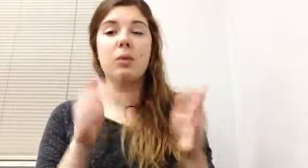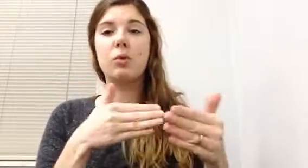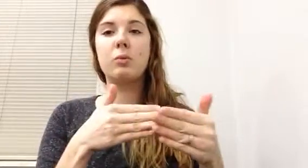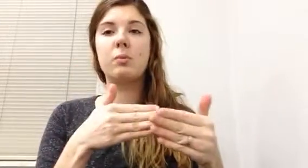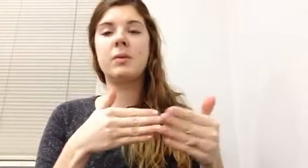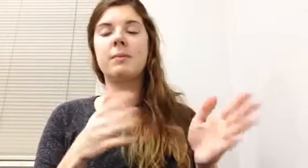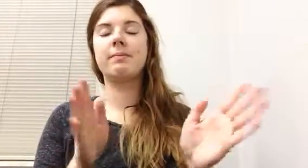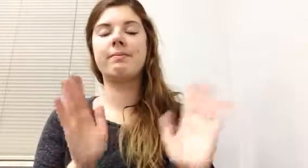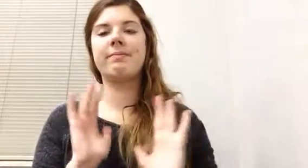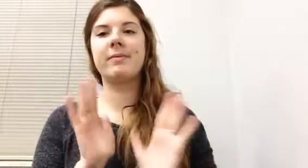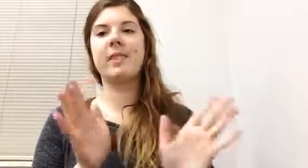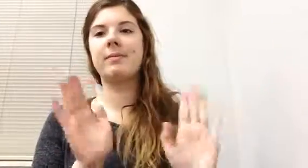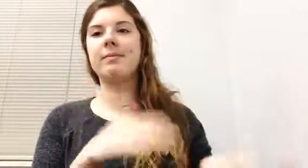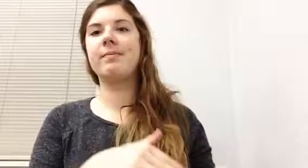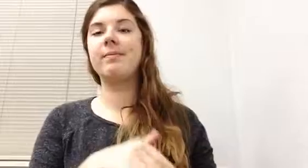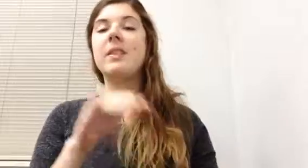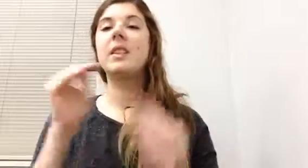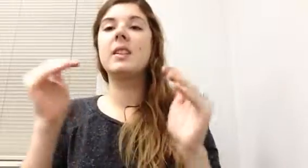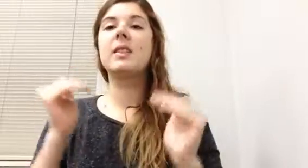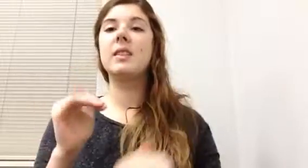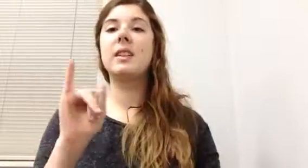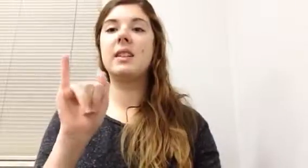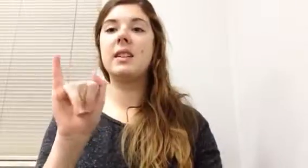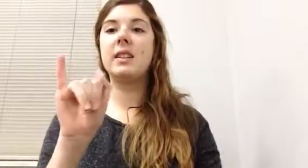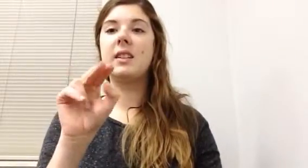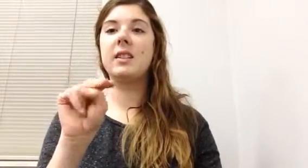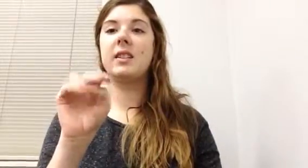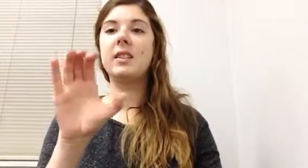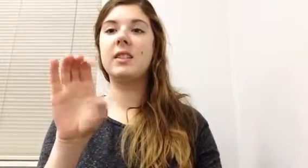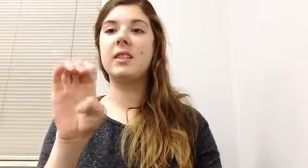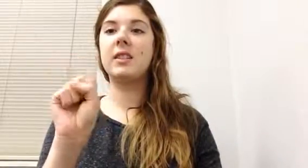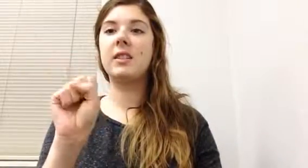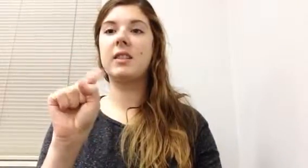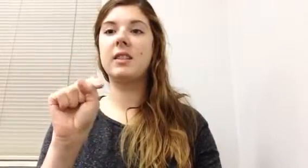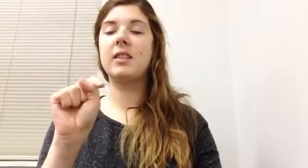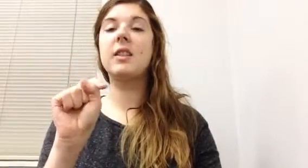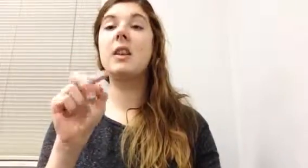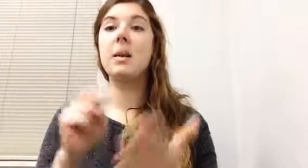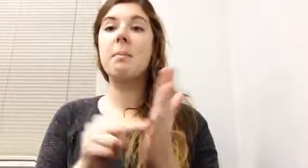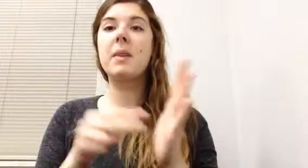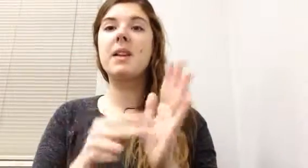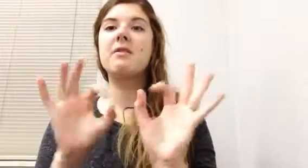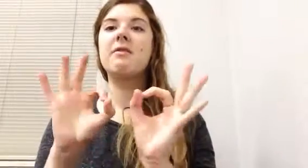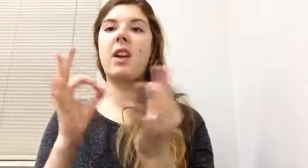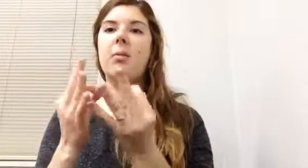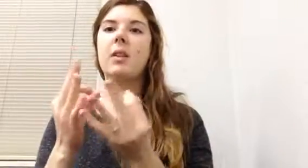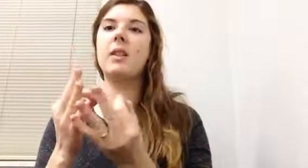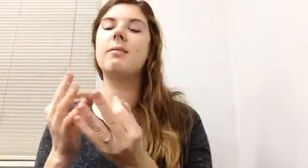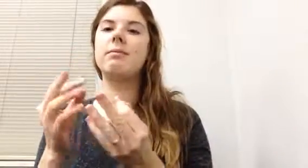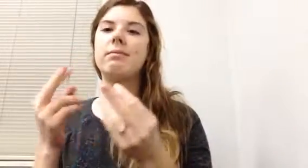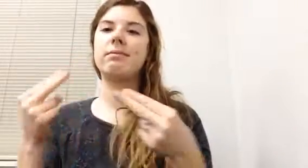Incest is when you have sex between people who are closely related. The essence of an incest system is secrecy,